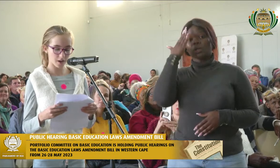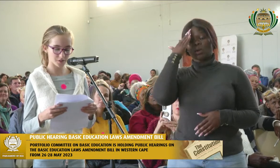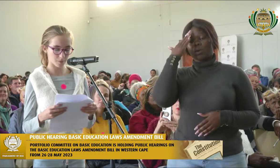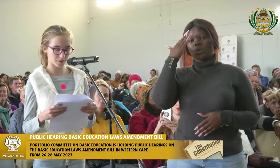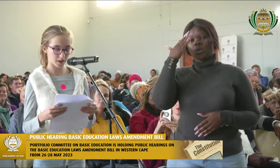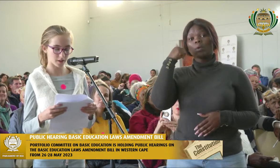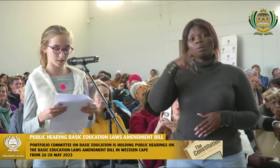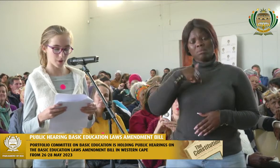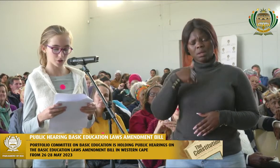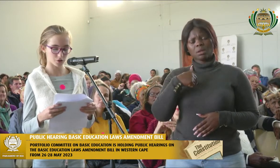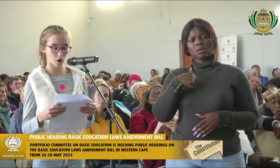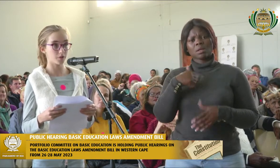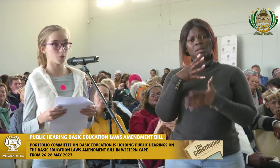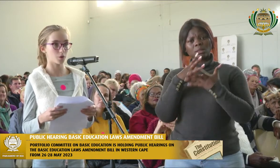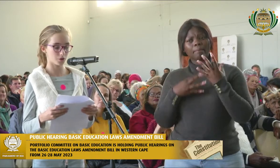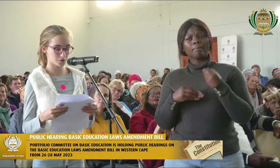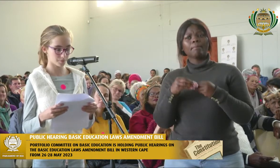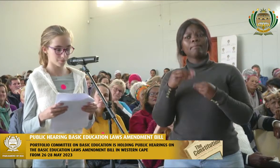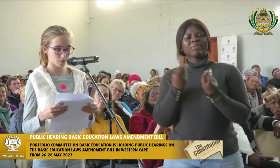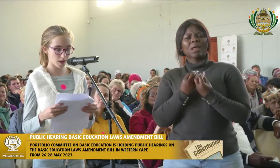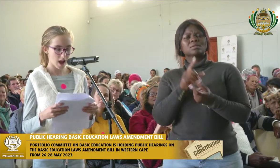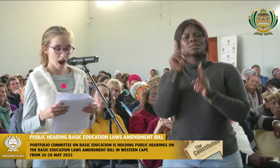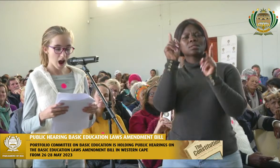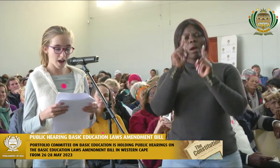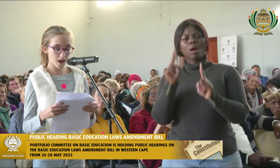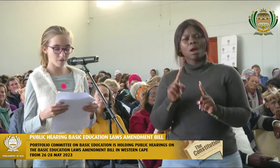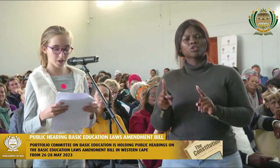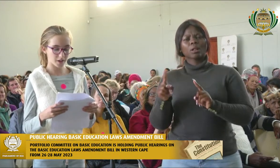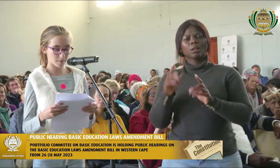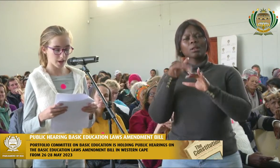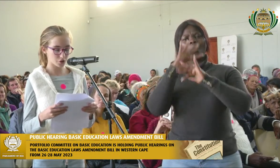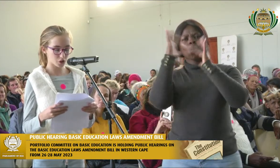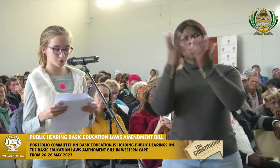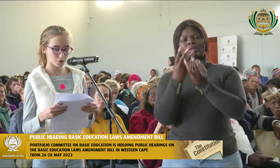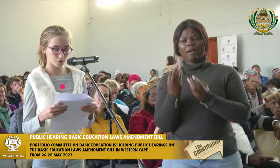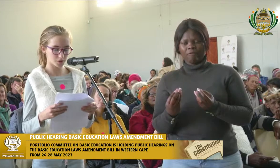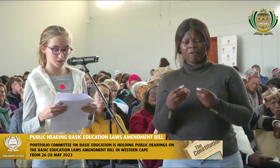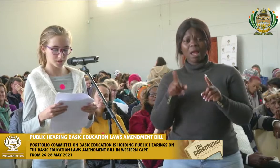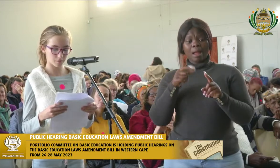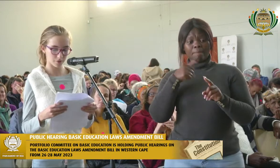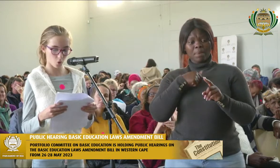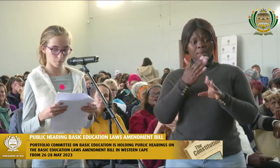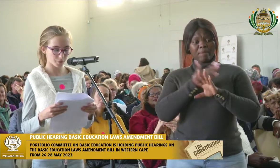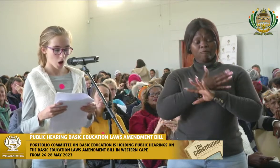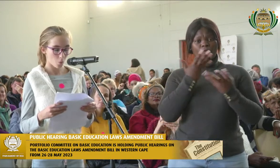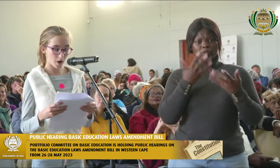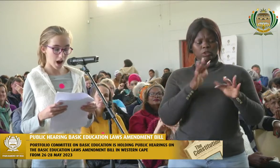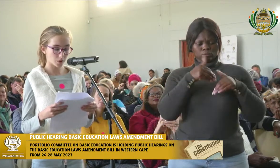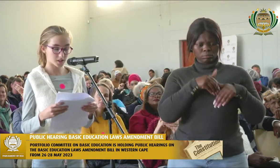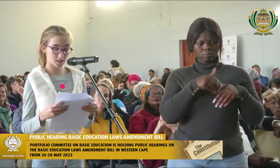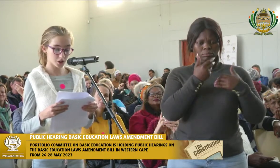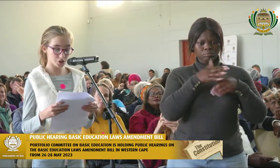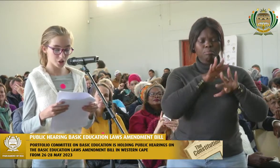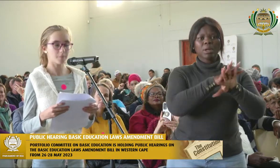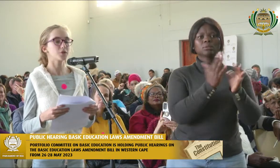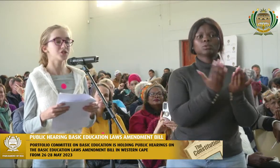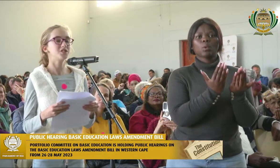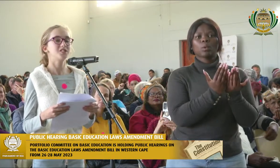I know I have something special to offer the world. I have been in a mainstream school system before, where I